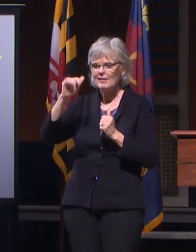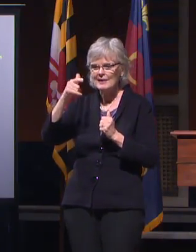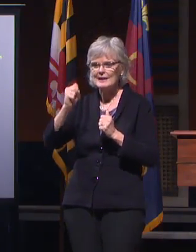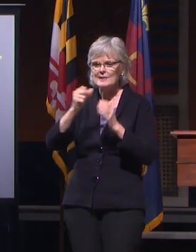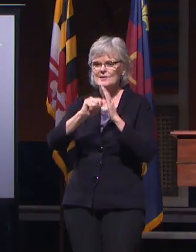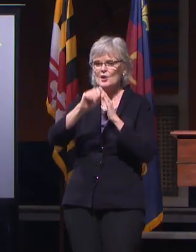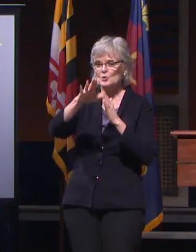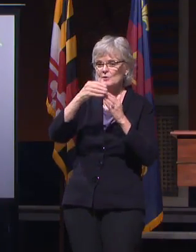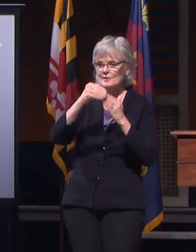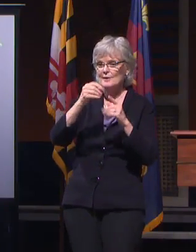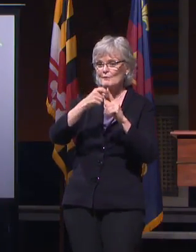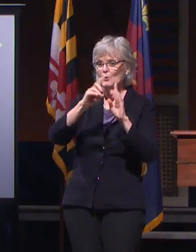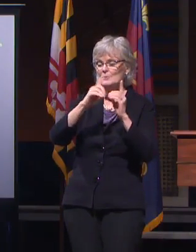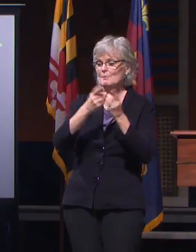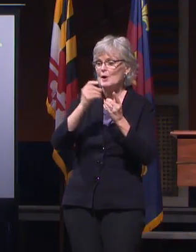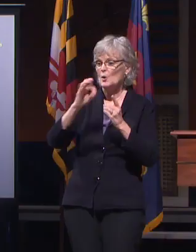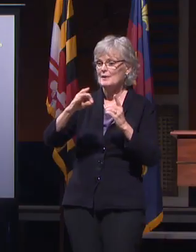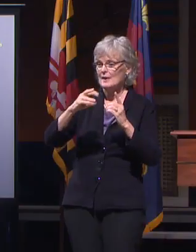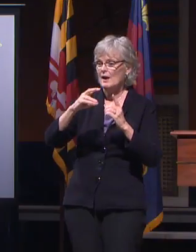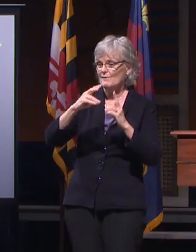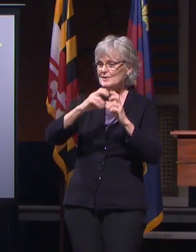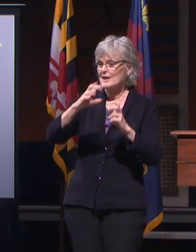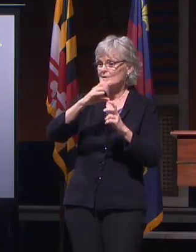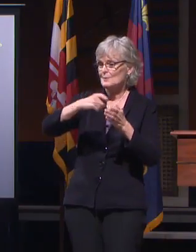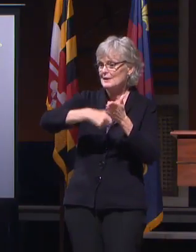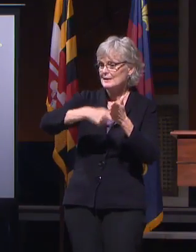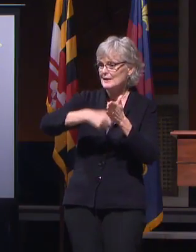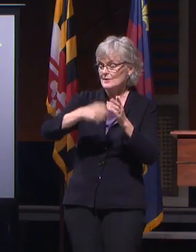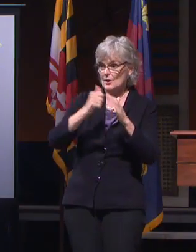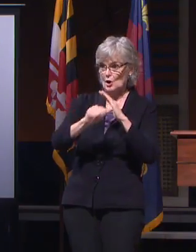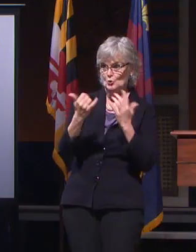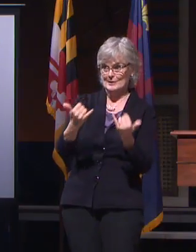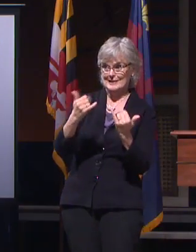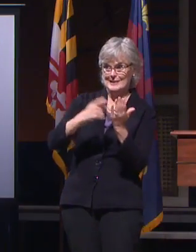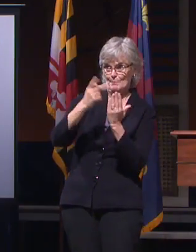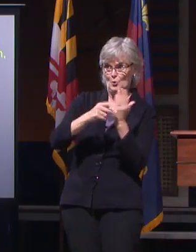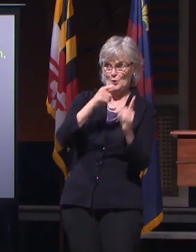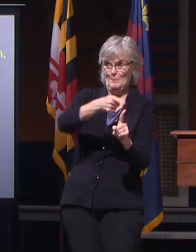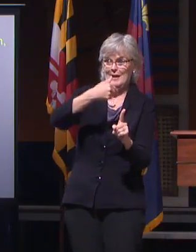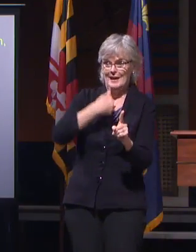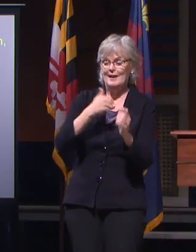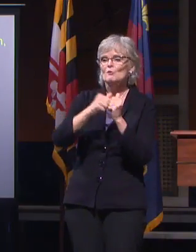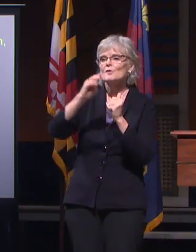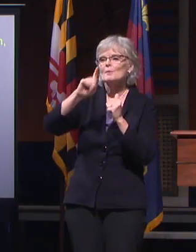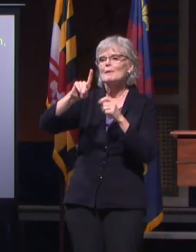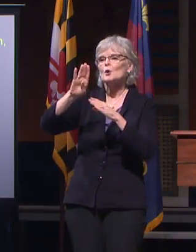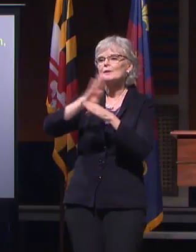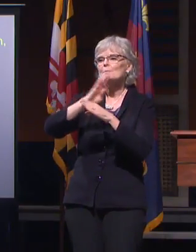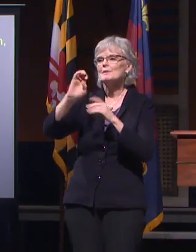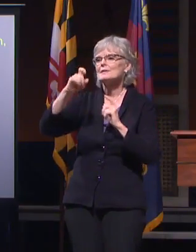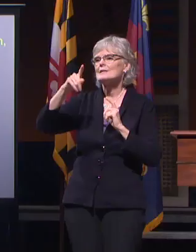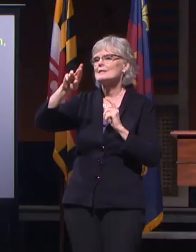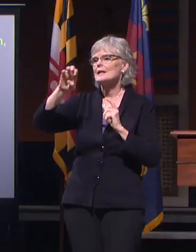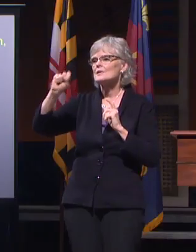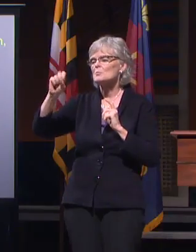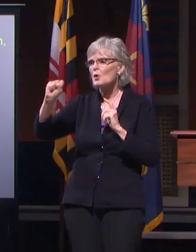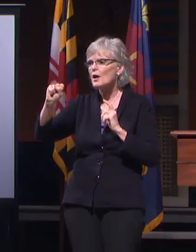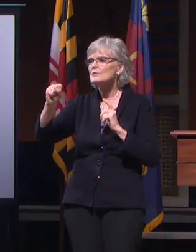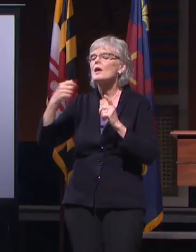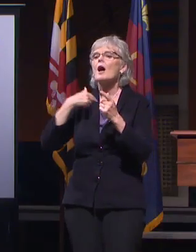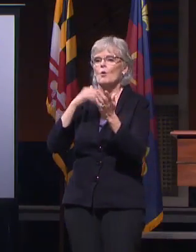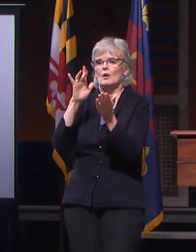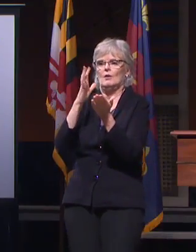leadership at the Department of Assessments and Taxation, under an existing program that they have with the Maryland Business Express, we were able to tap